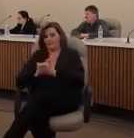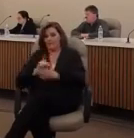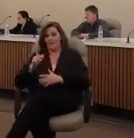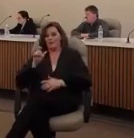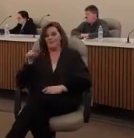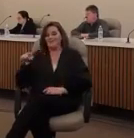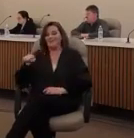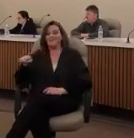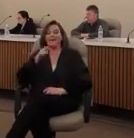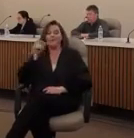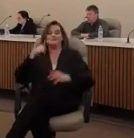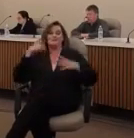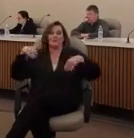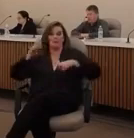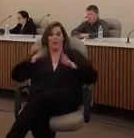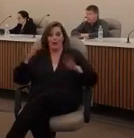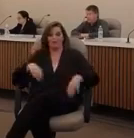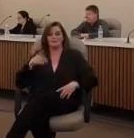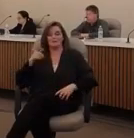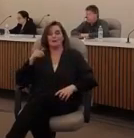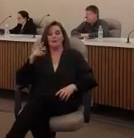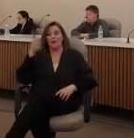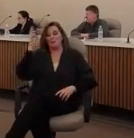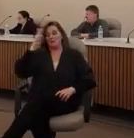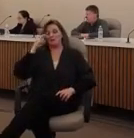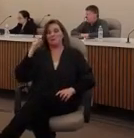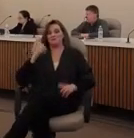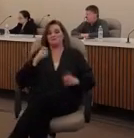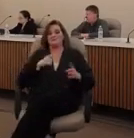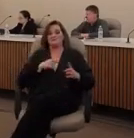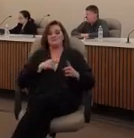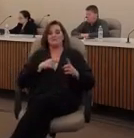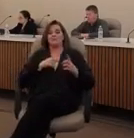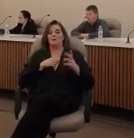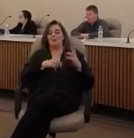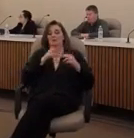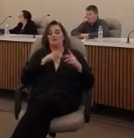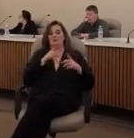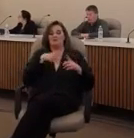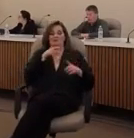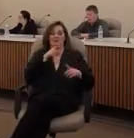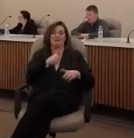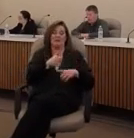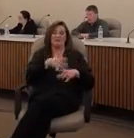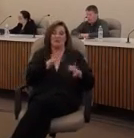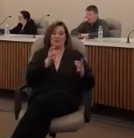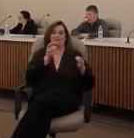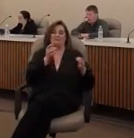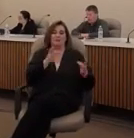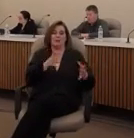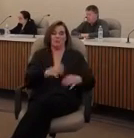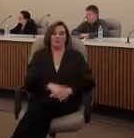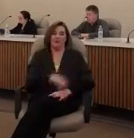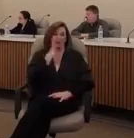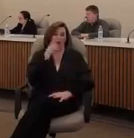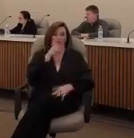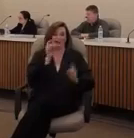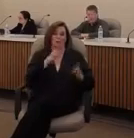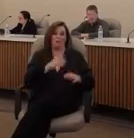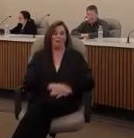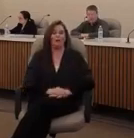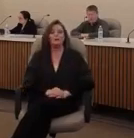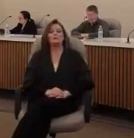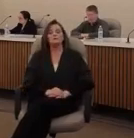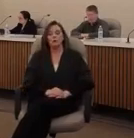the people gave was because of the dilapidated site of that garage. So The ability to clean that